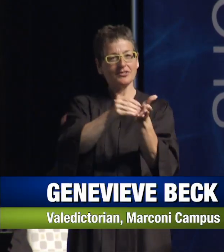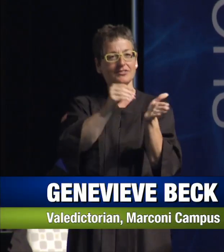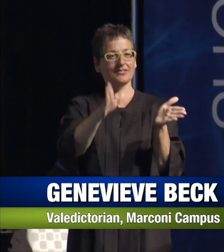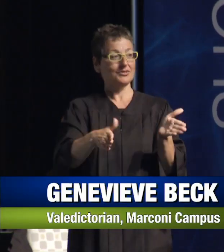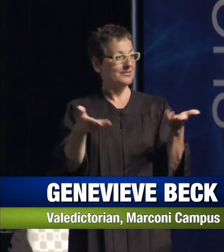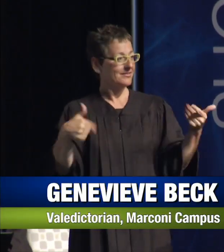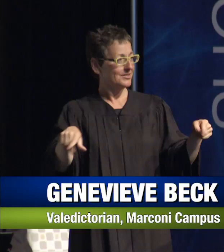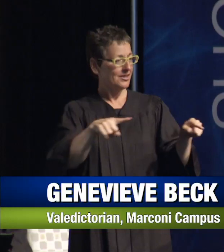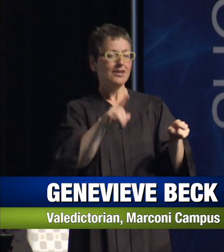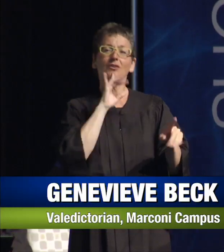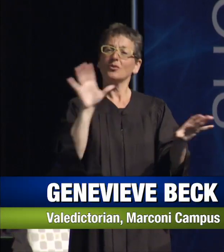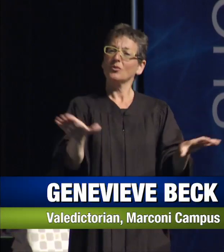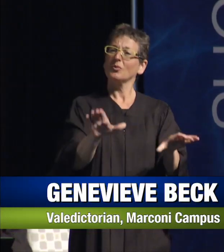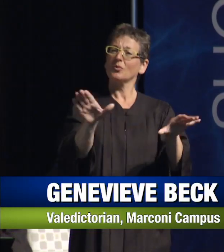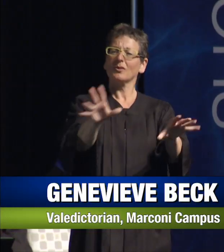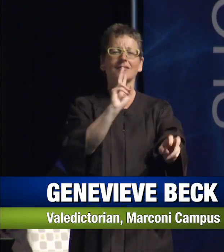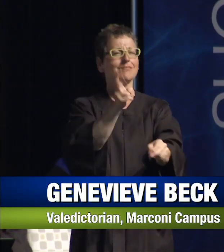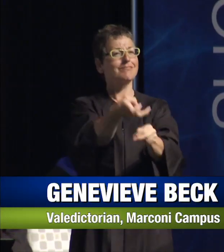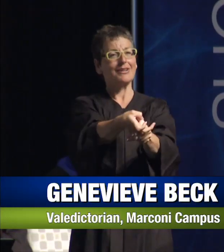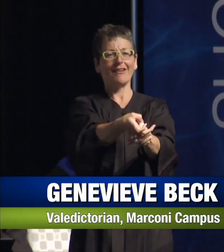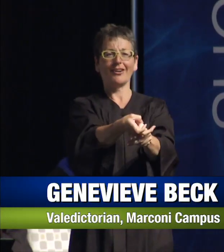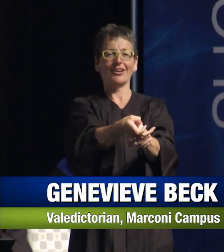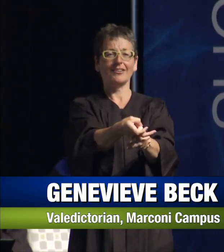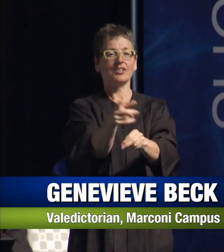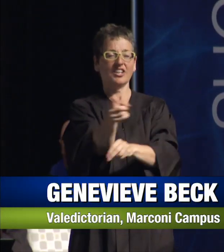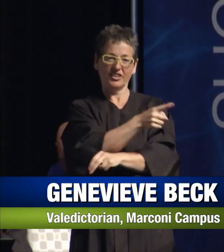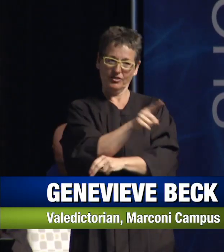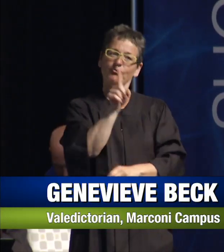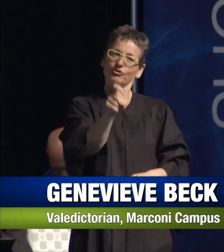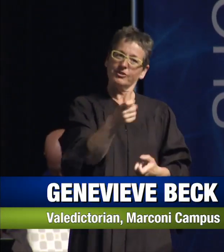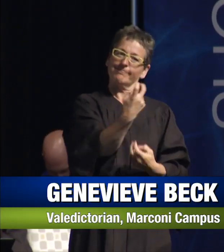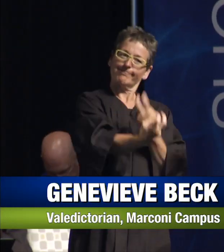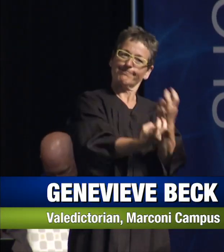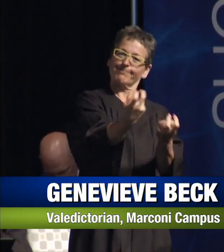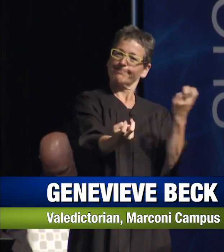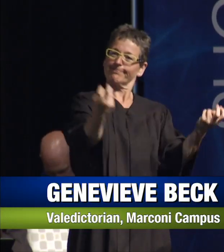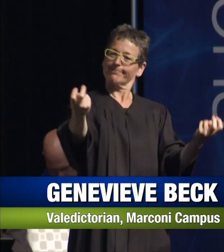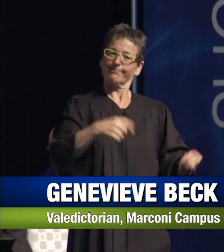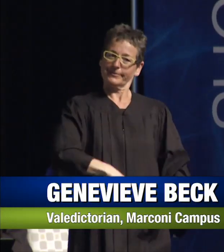We all worked very hard to be here, and we deserve to be in these seats.